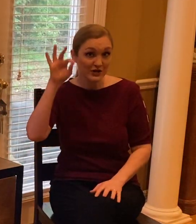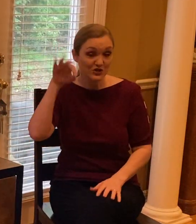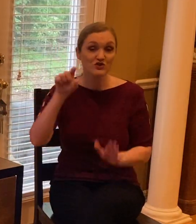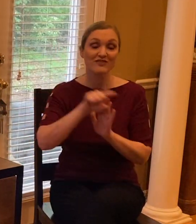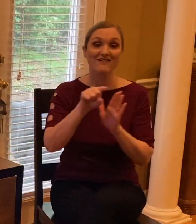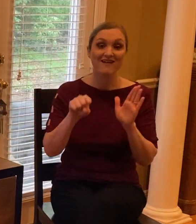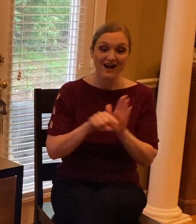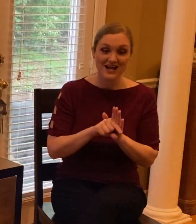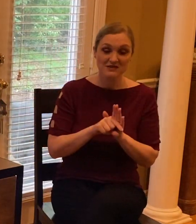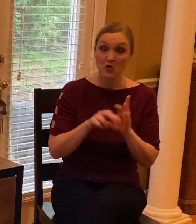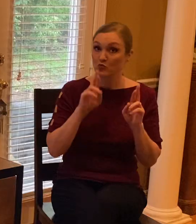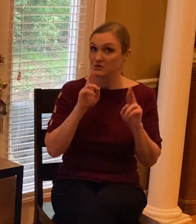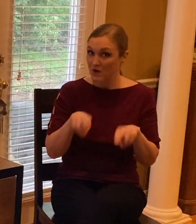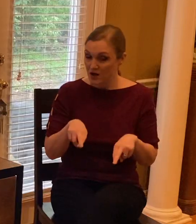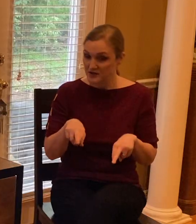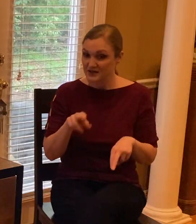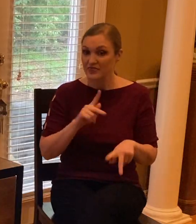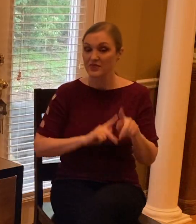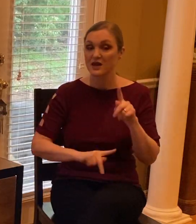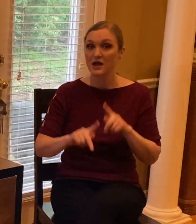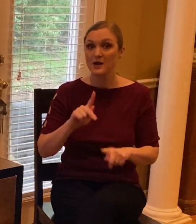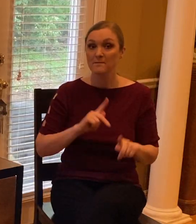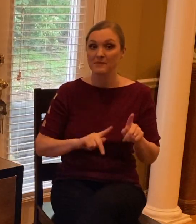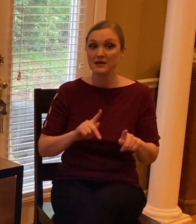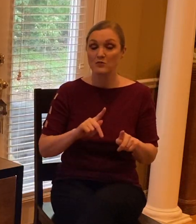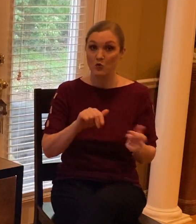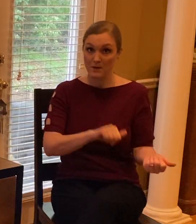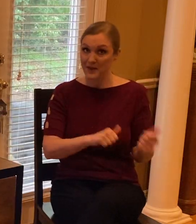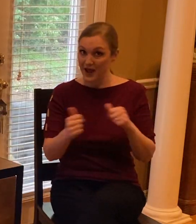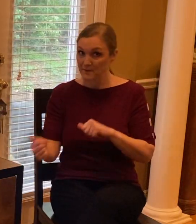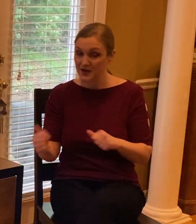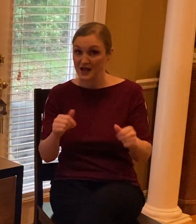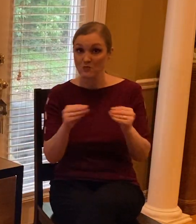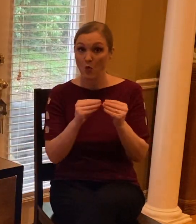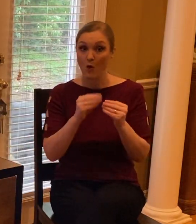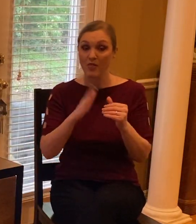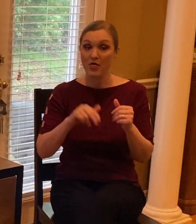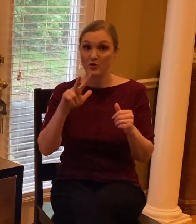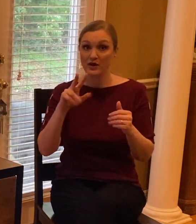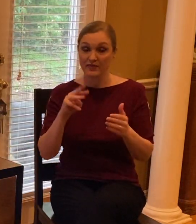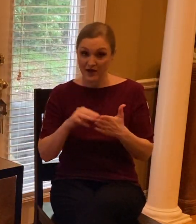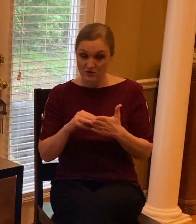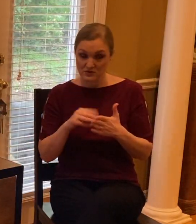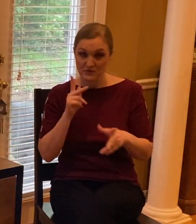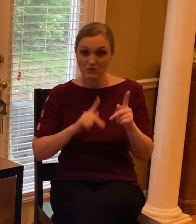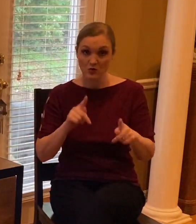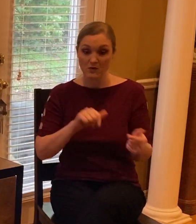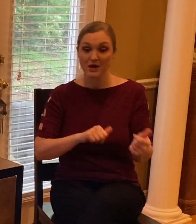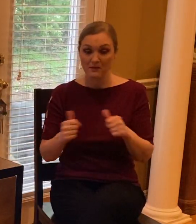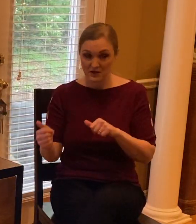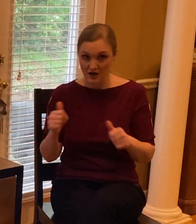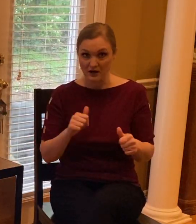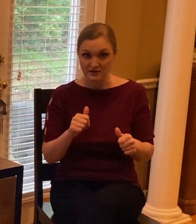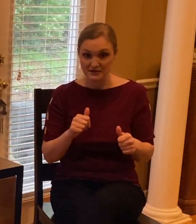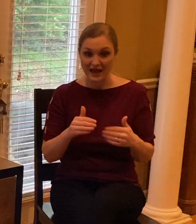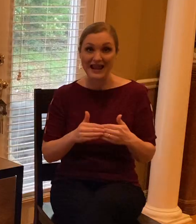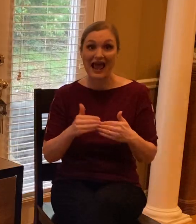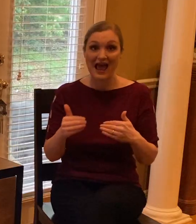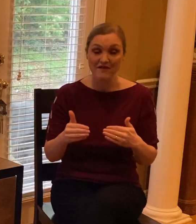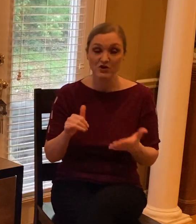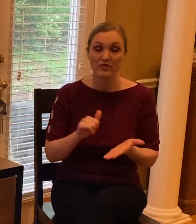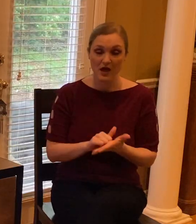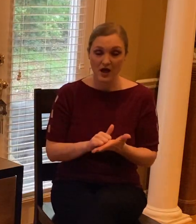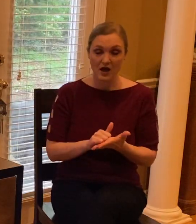that, the people were convicted, and 3,000 were baptized and joined the church. Now, immediately in the